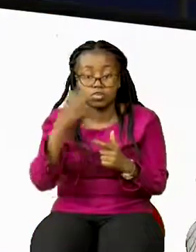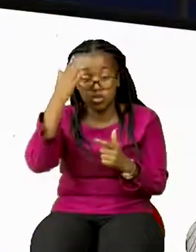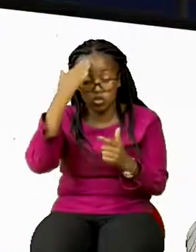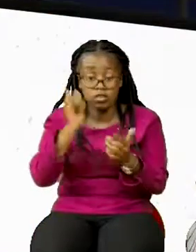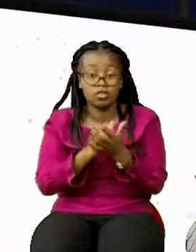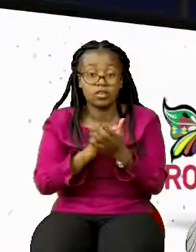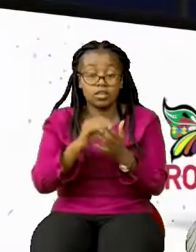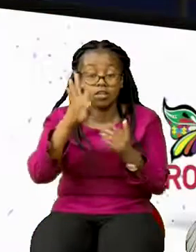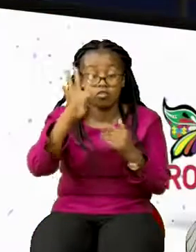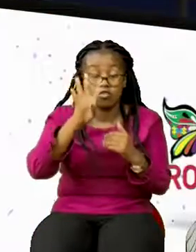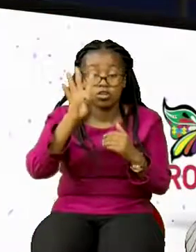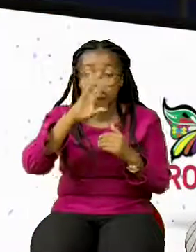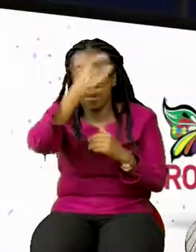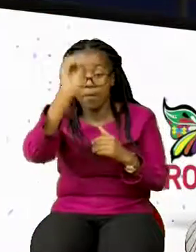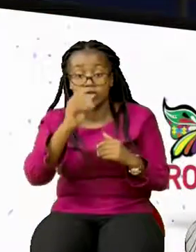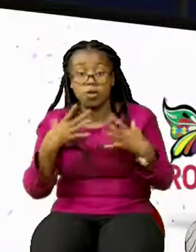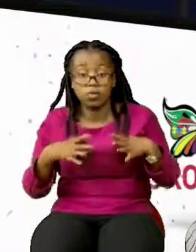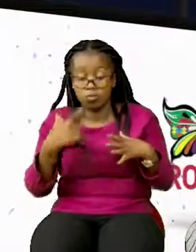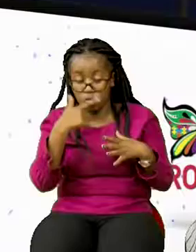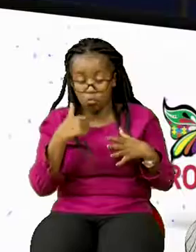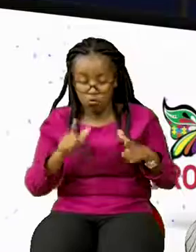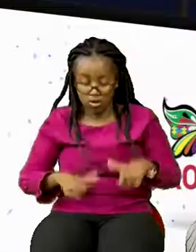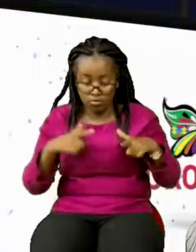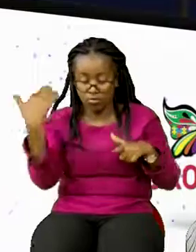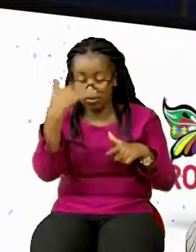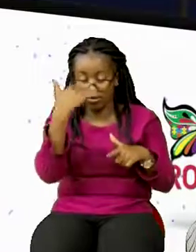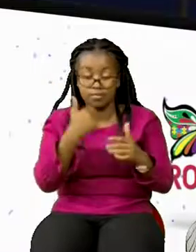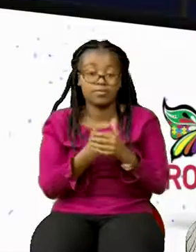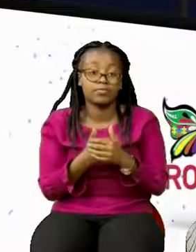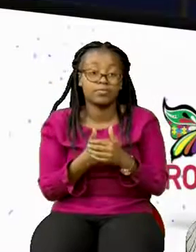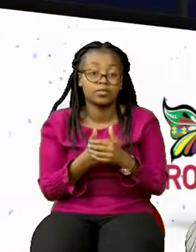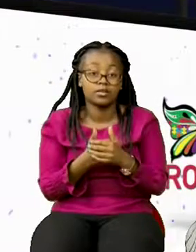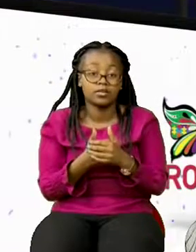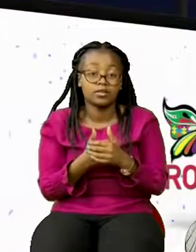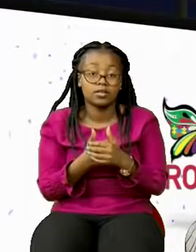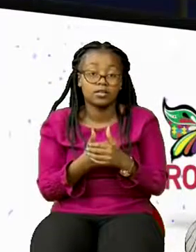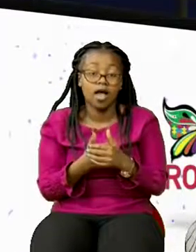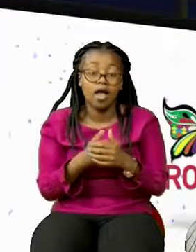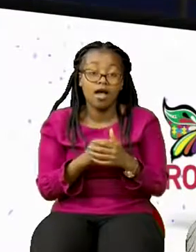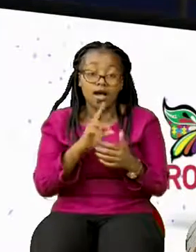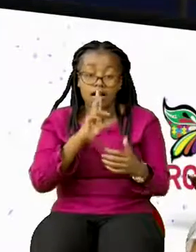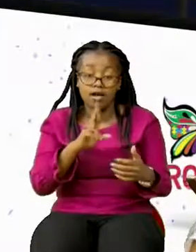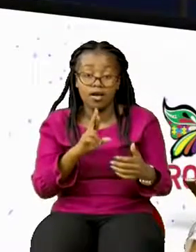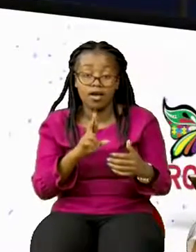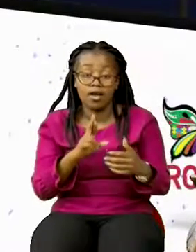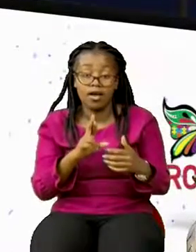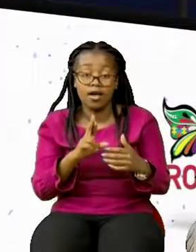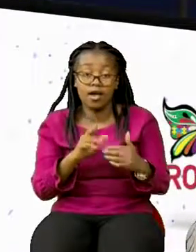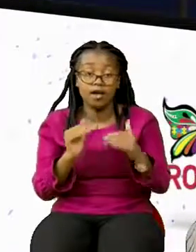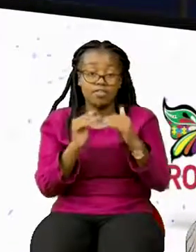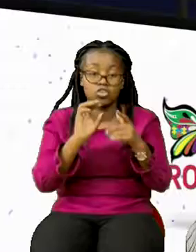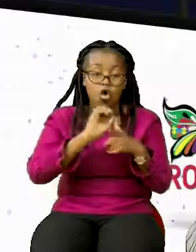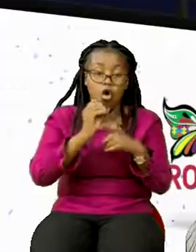that 44% of persons living with autism spectrum disorder are average